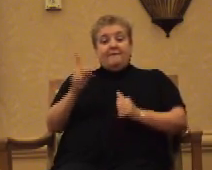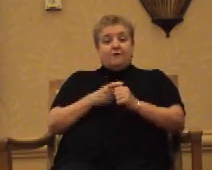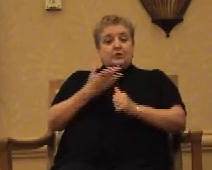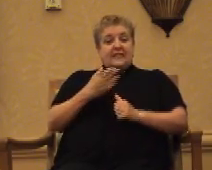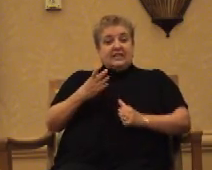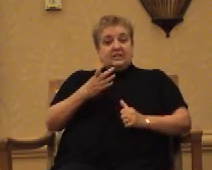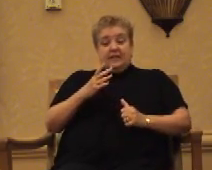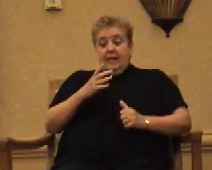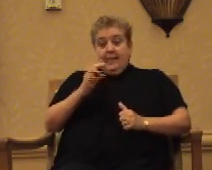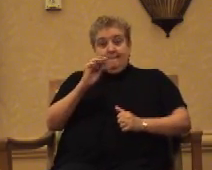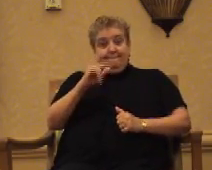money.